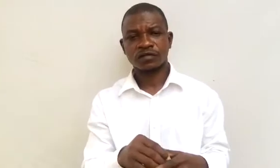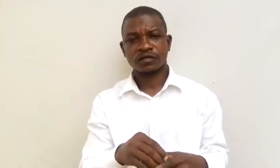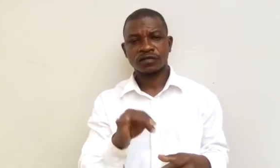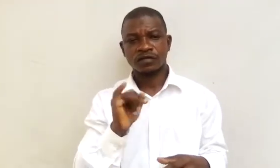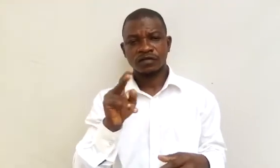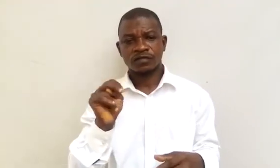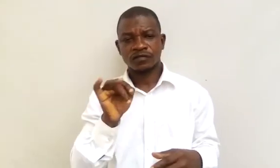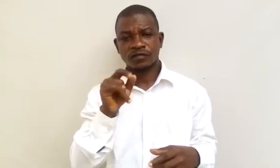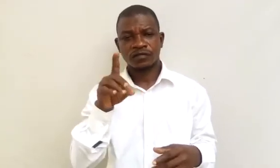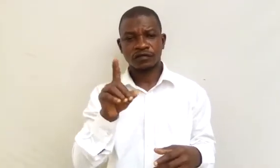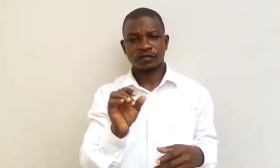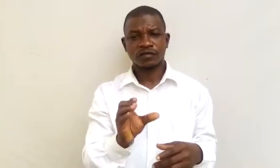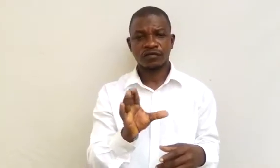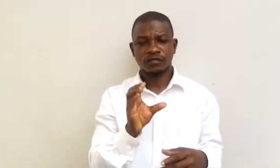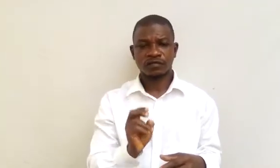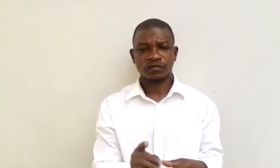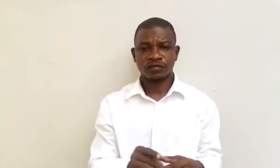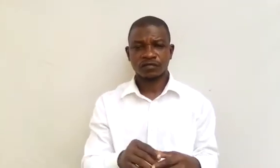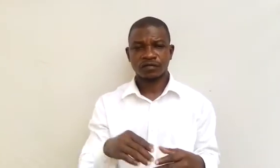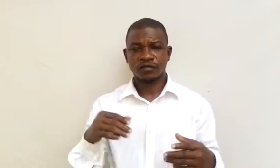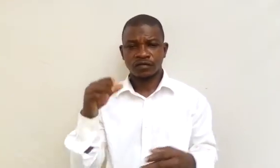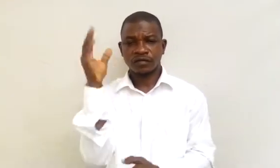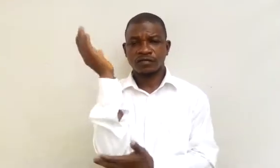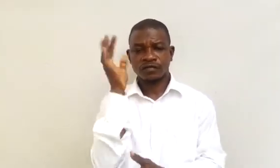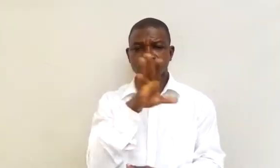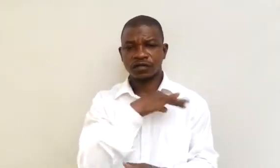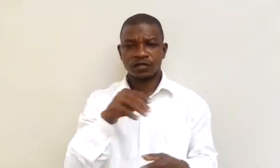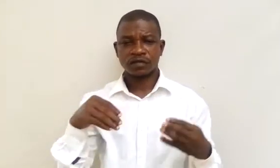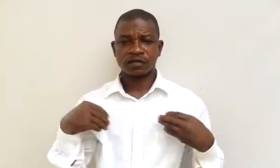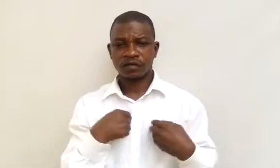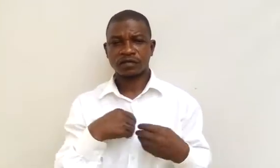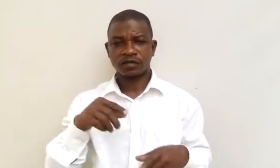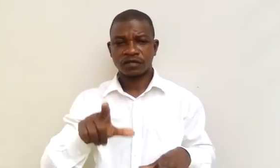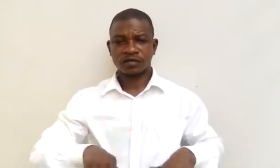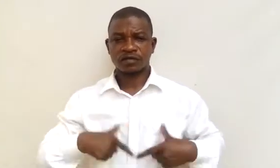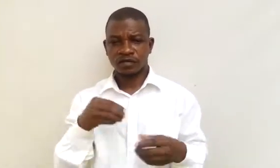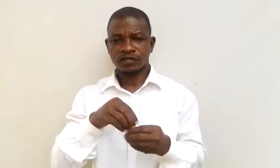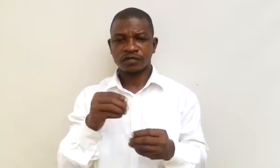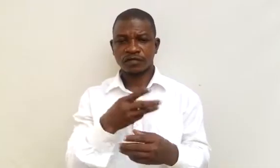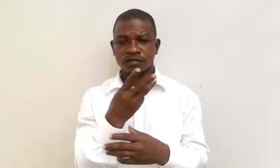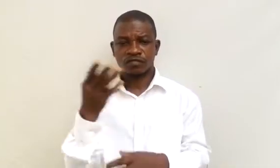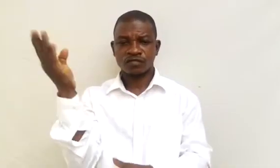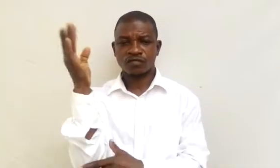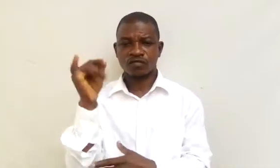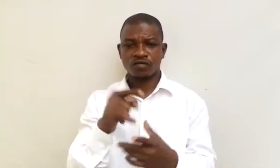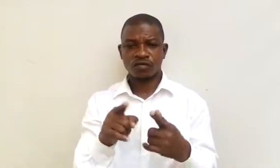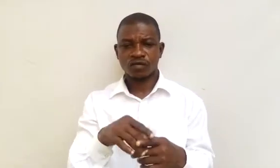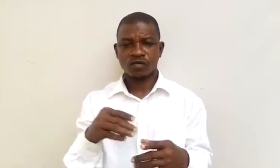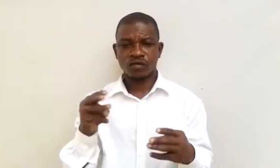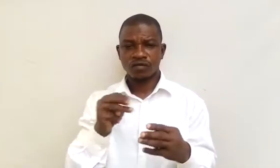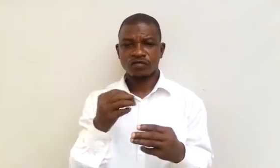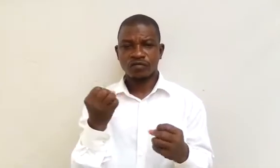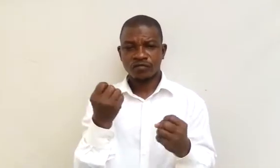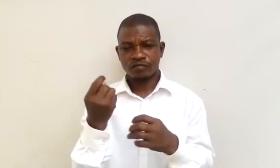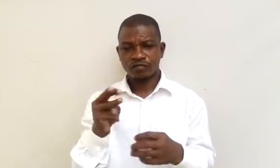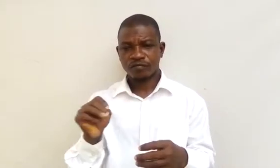Introduction. Plants and animals lived in the wild for millions of years. In